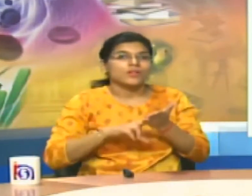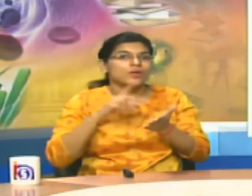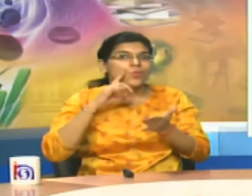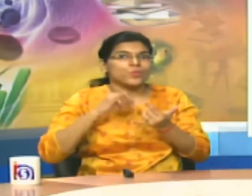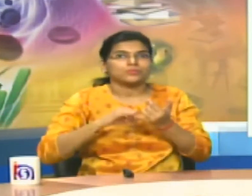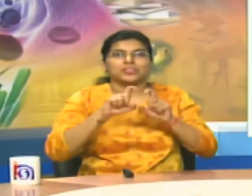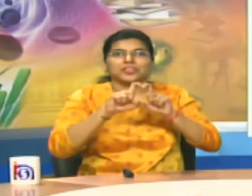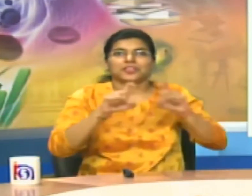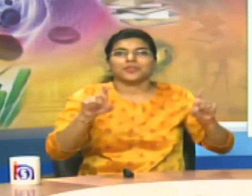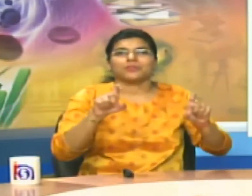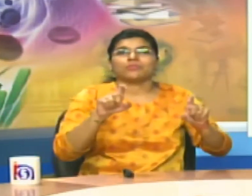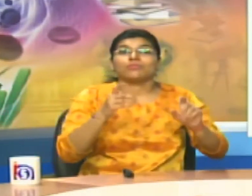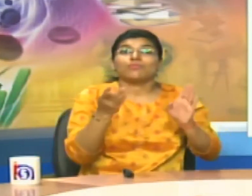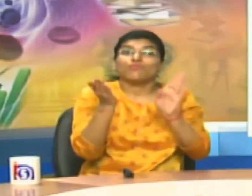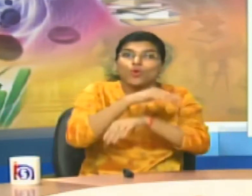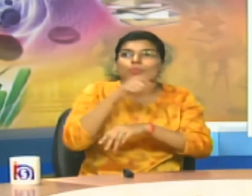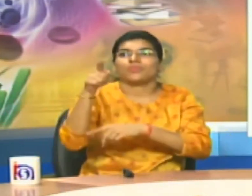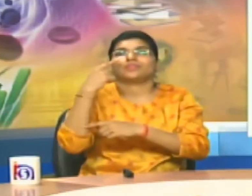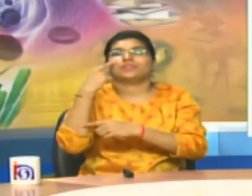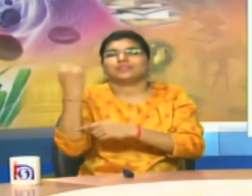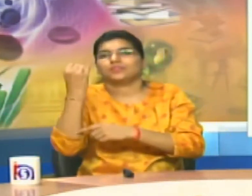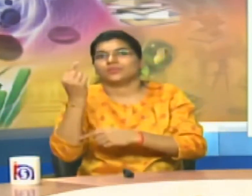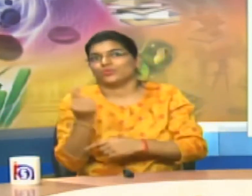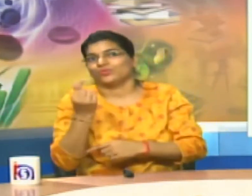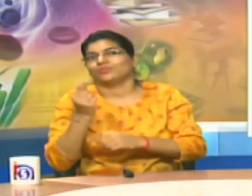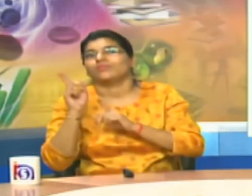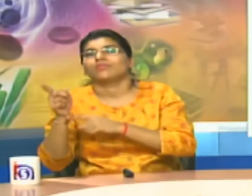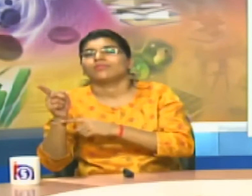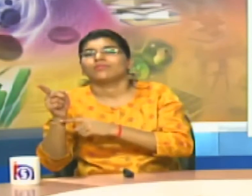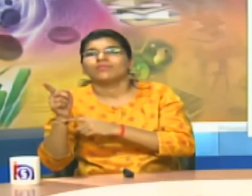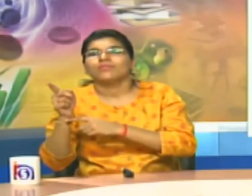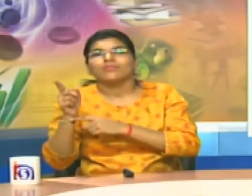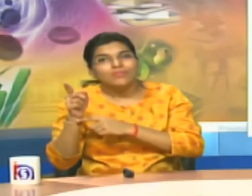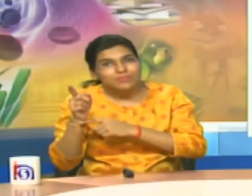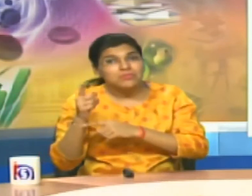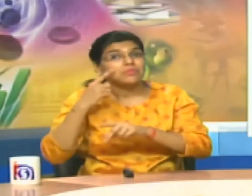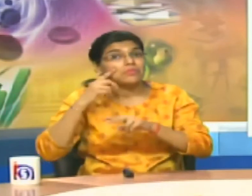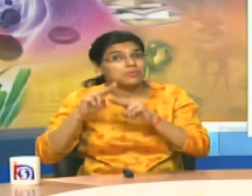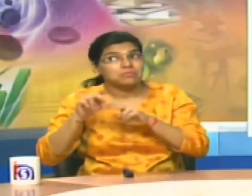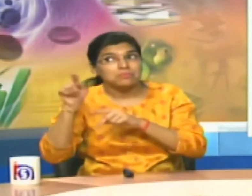this can be done easily and it makes our work easy.